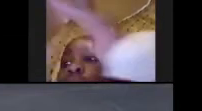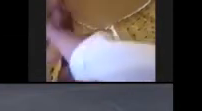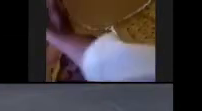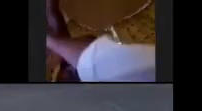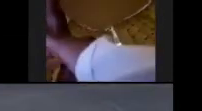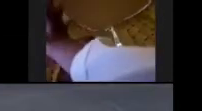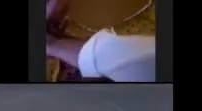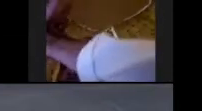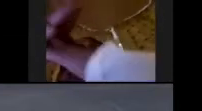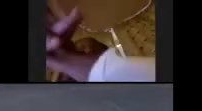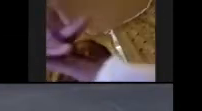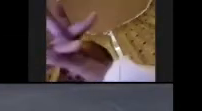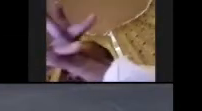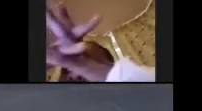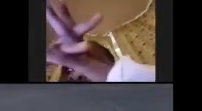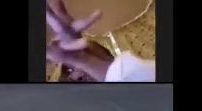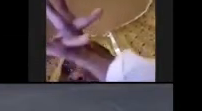idea.